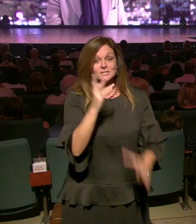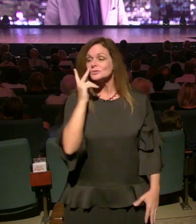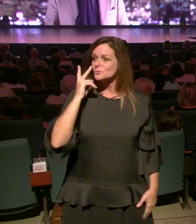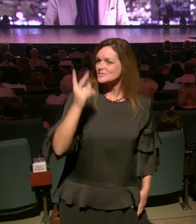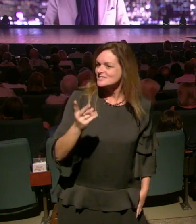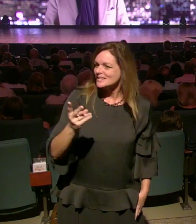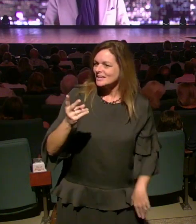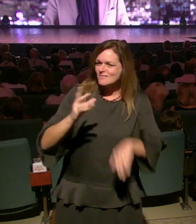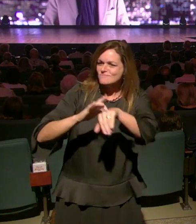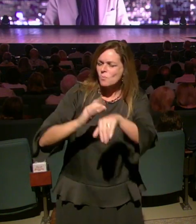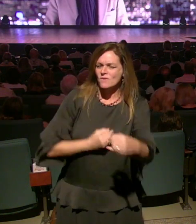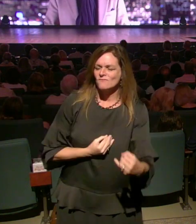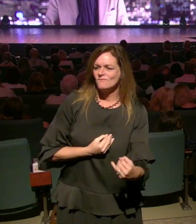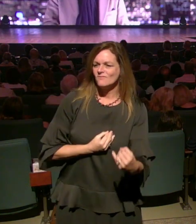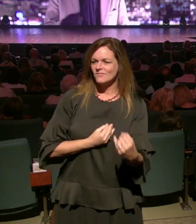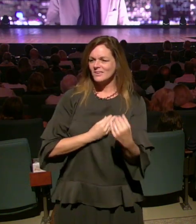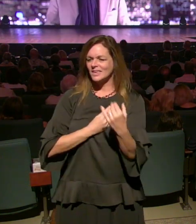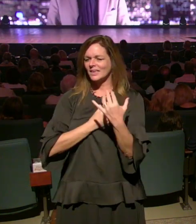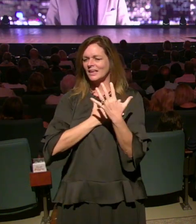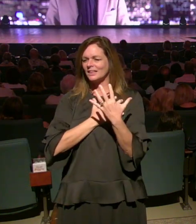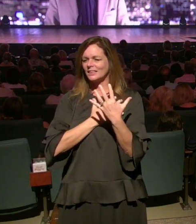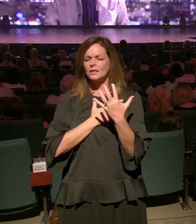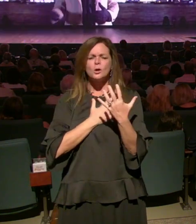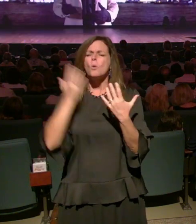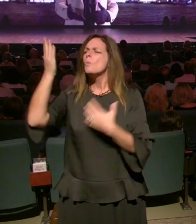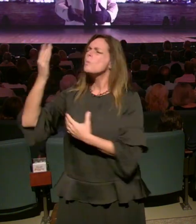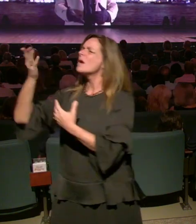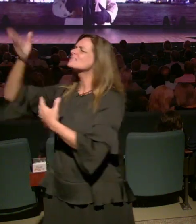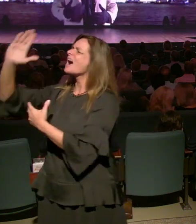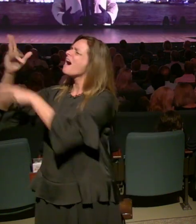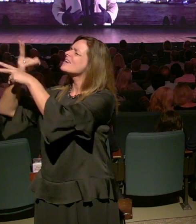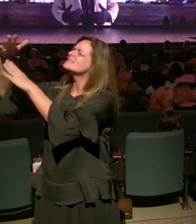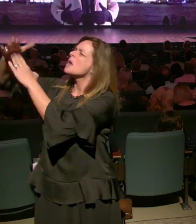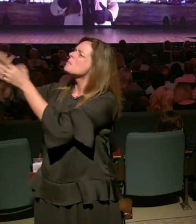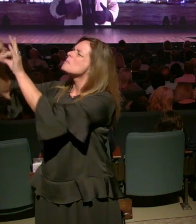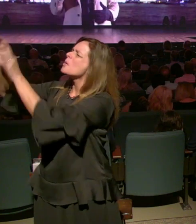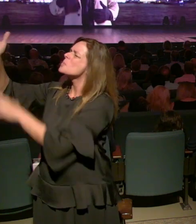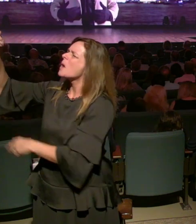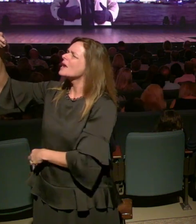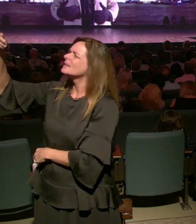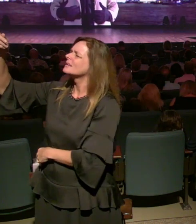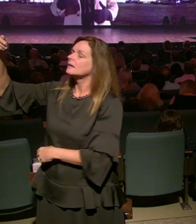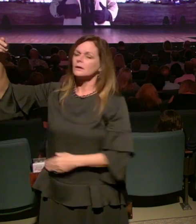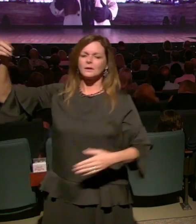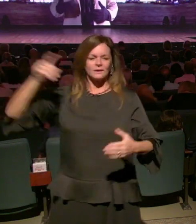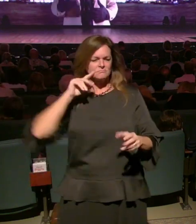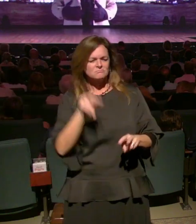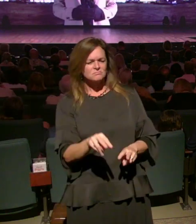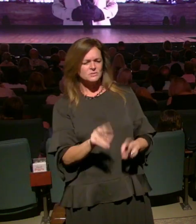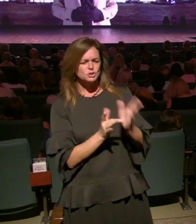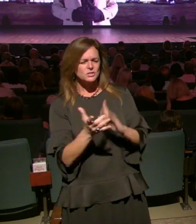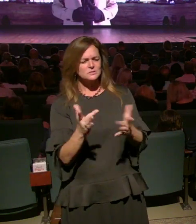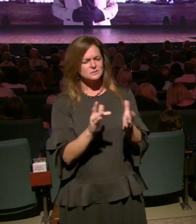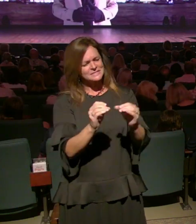what God cares about, just look at what Jesus cared about. If you've ever wondered, does God care about me? Just look at the way